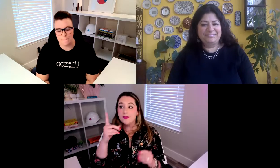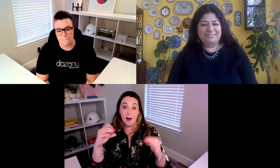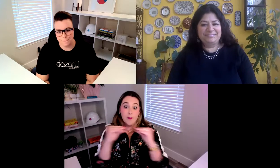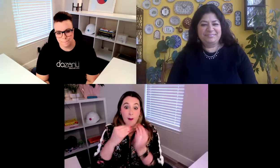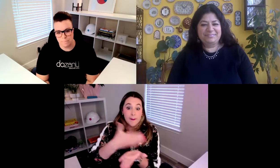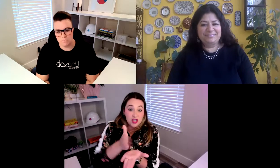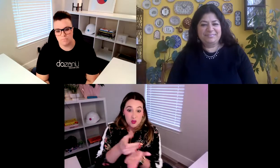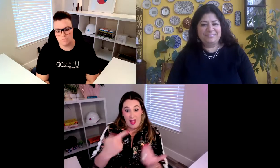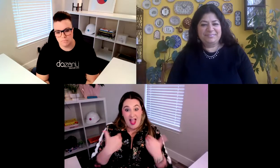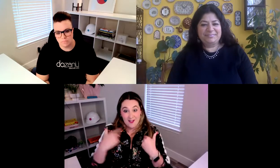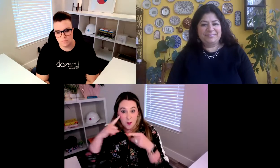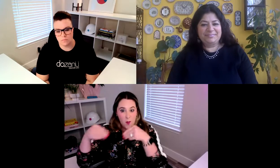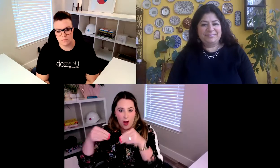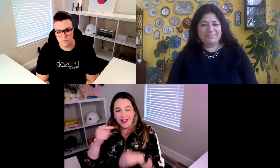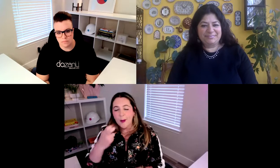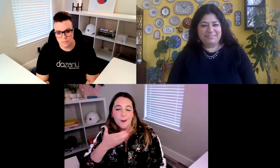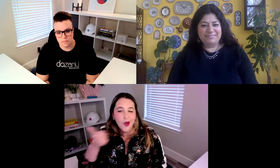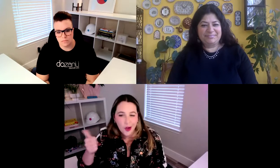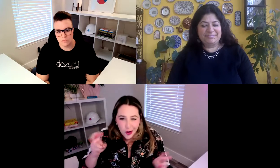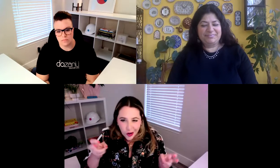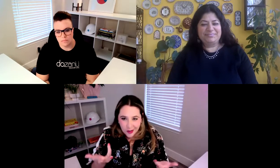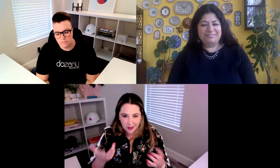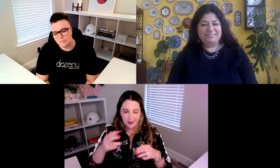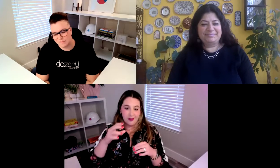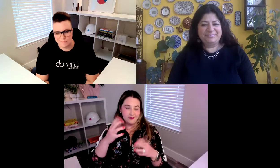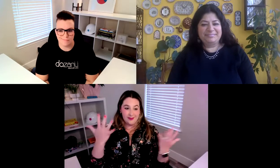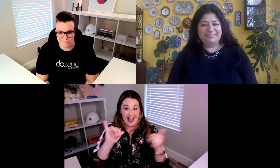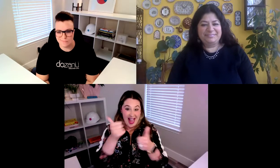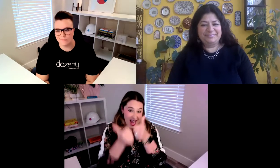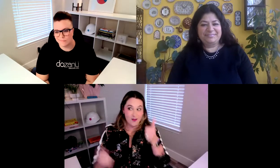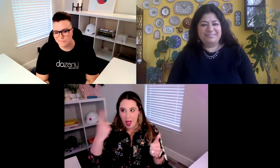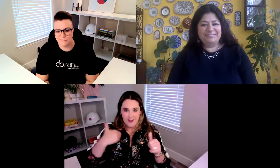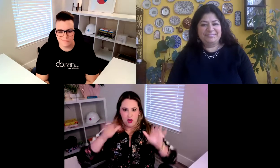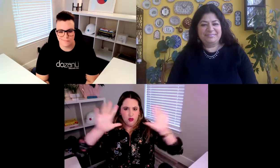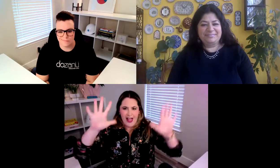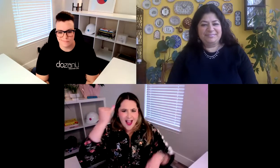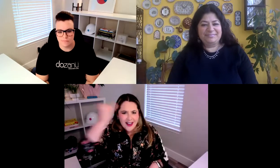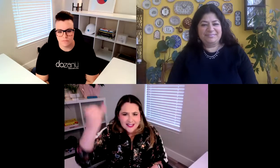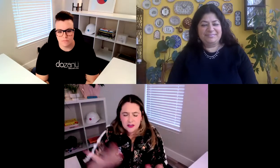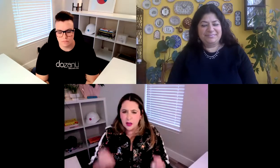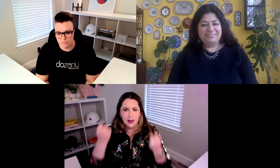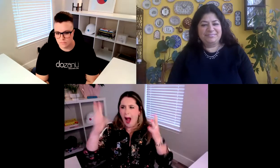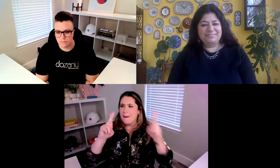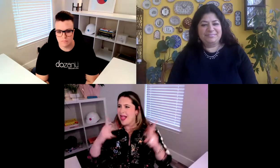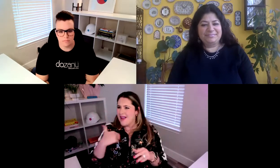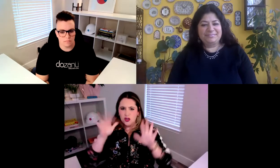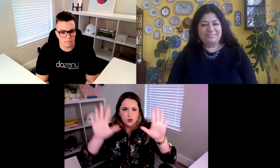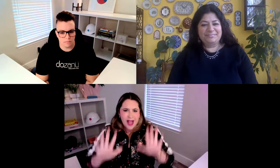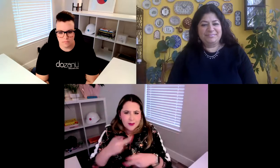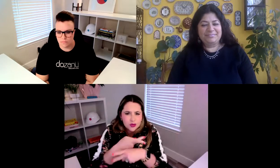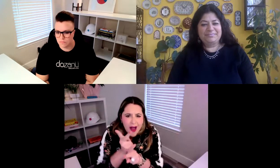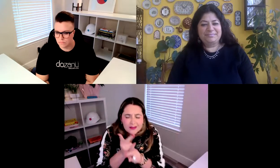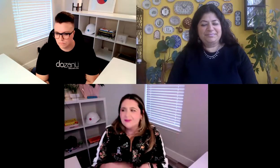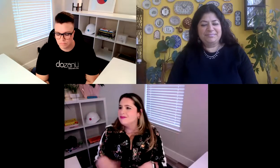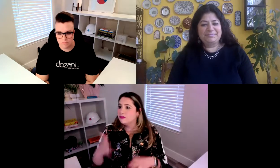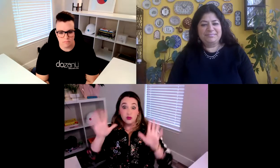back. It will. It's worth it to invest in your marketing to earn a profit. You know, everyone out there really has great ideas.